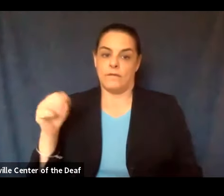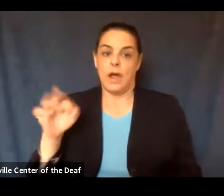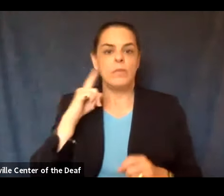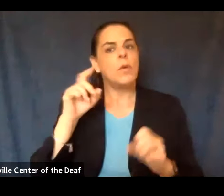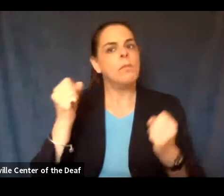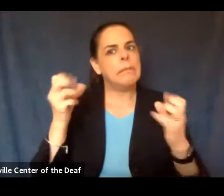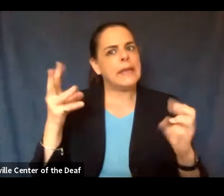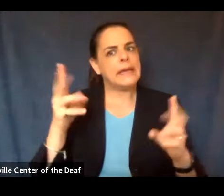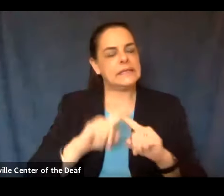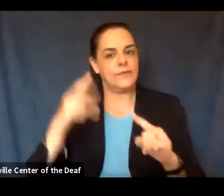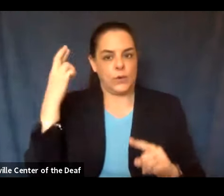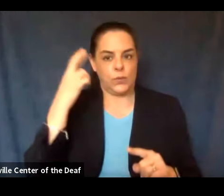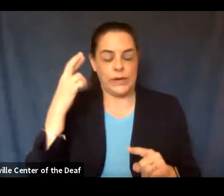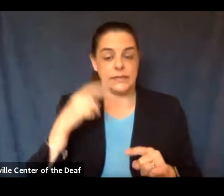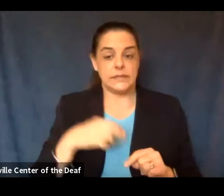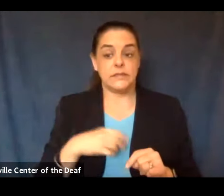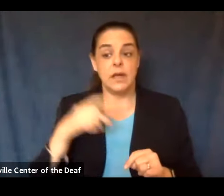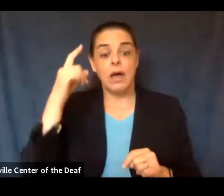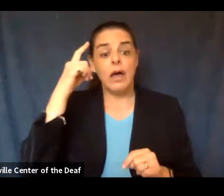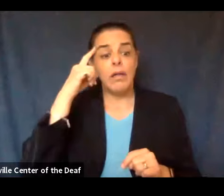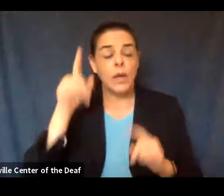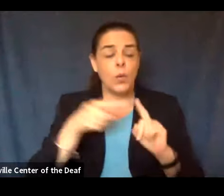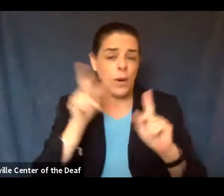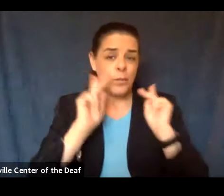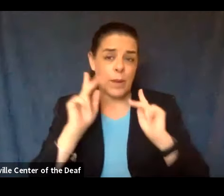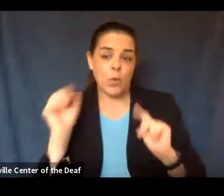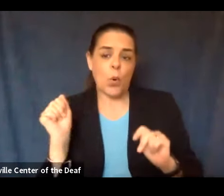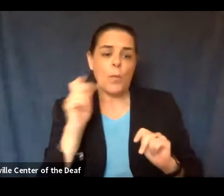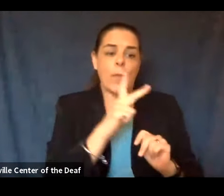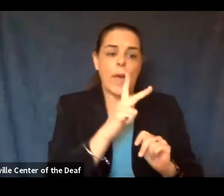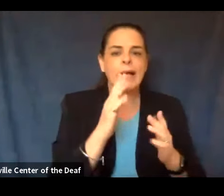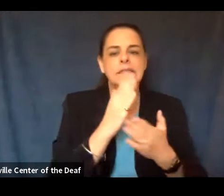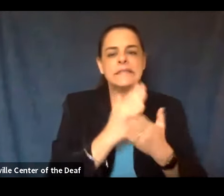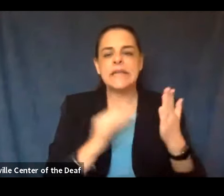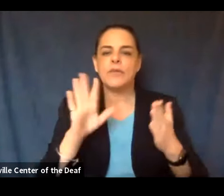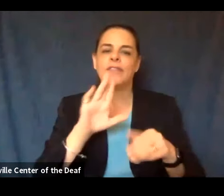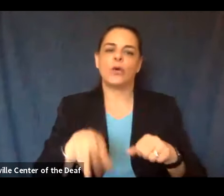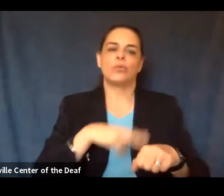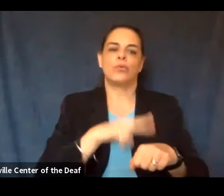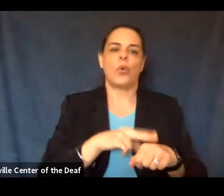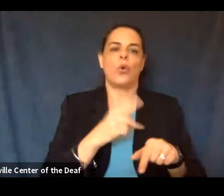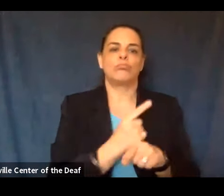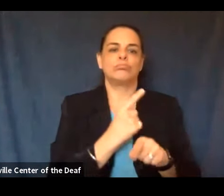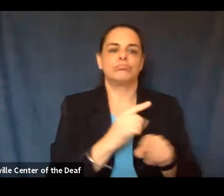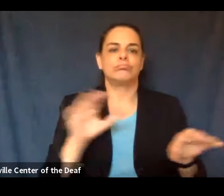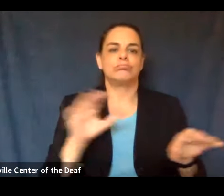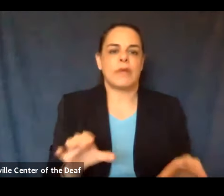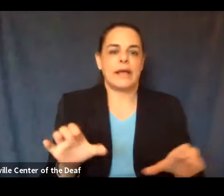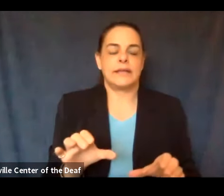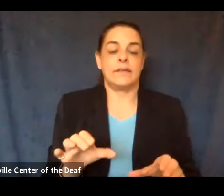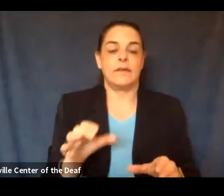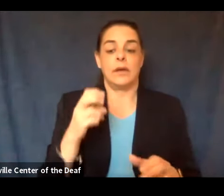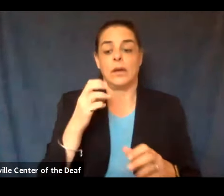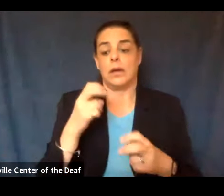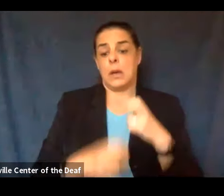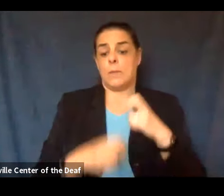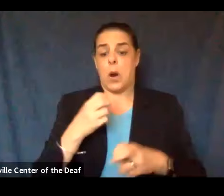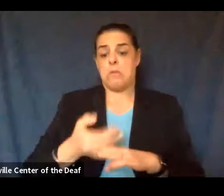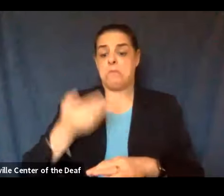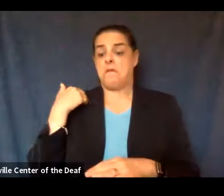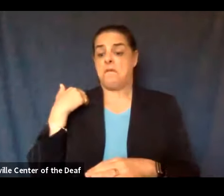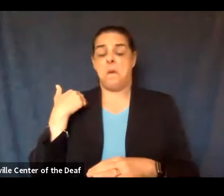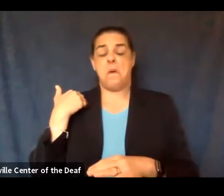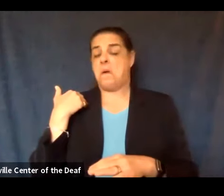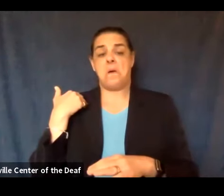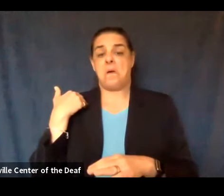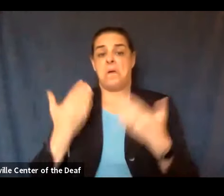think as people resume some fraction of their normal activity, problems that may not have been an issue